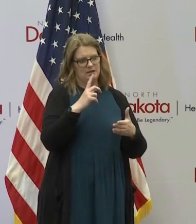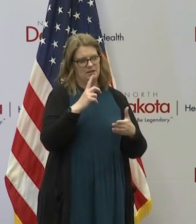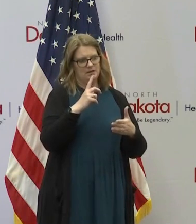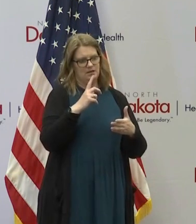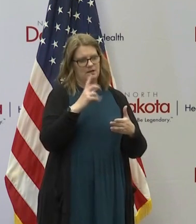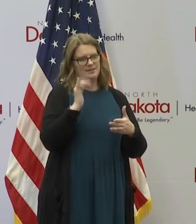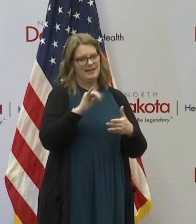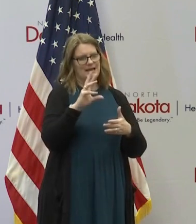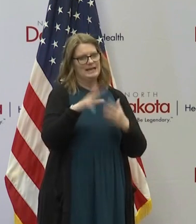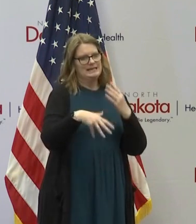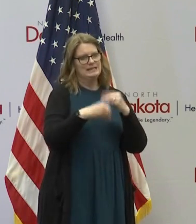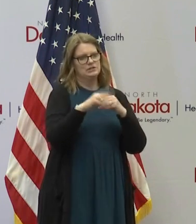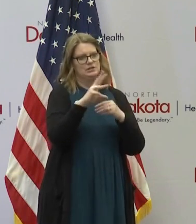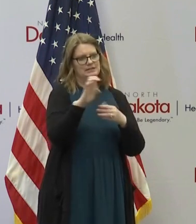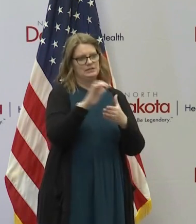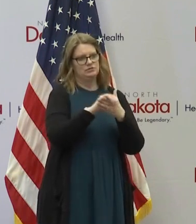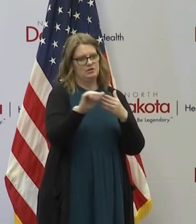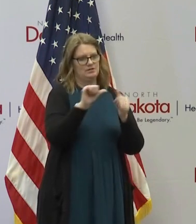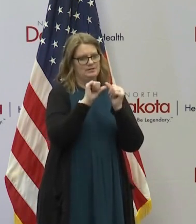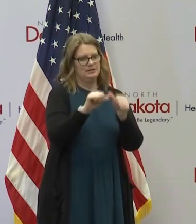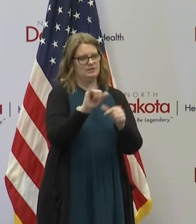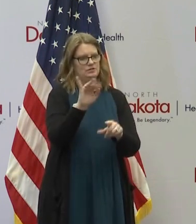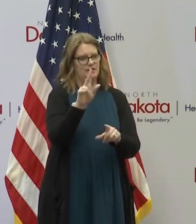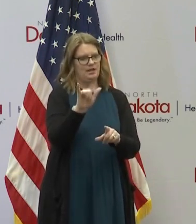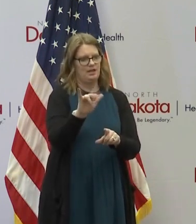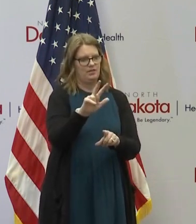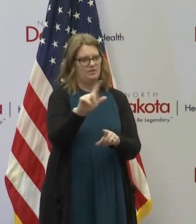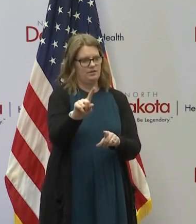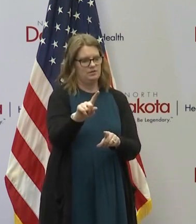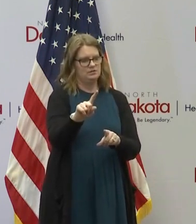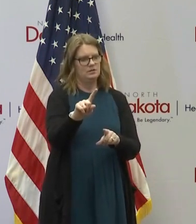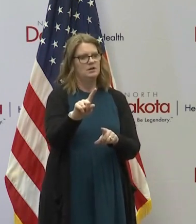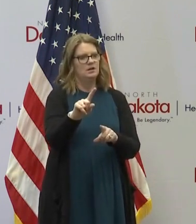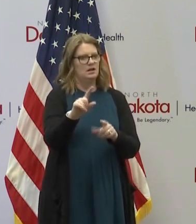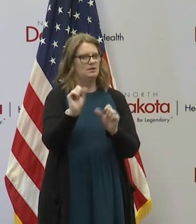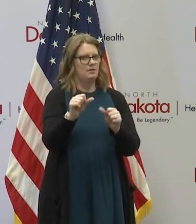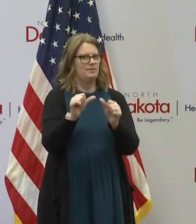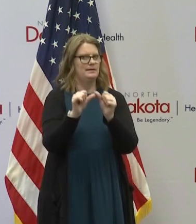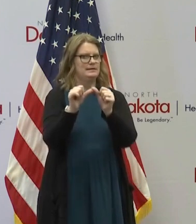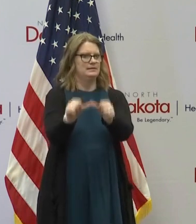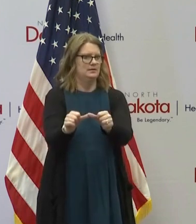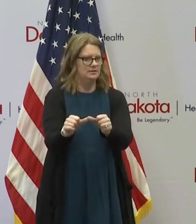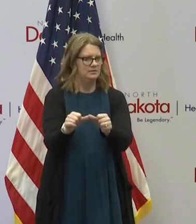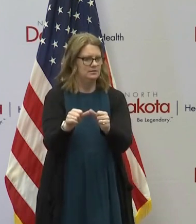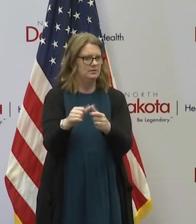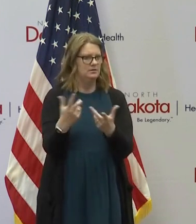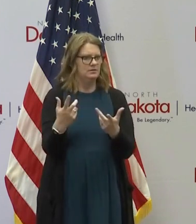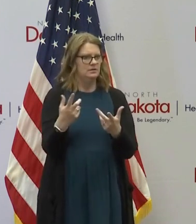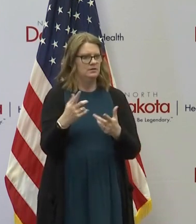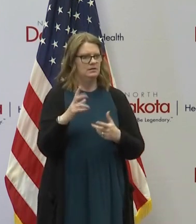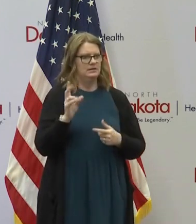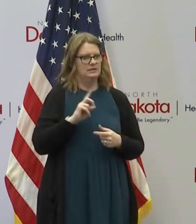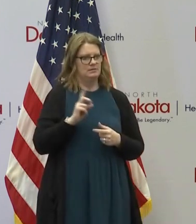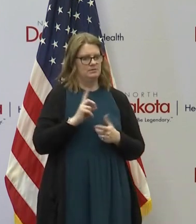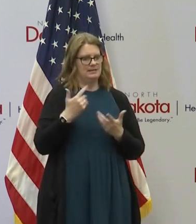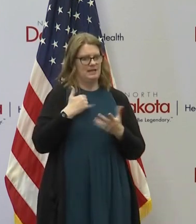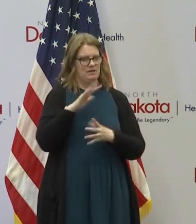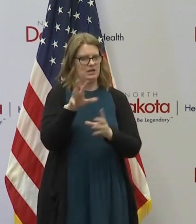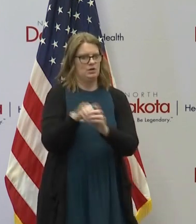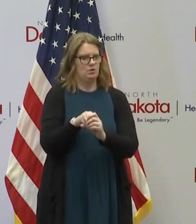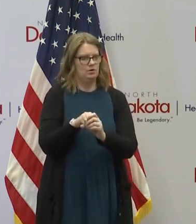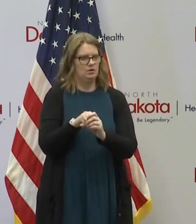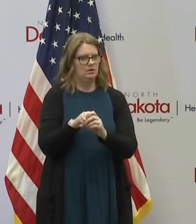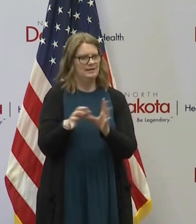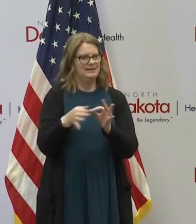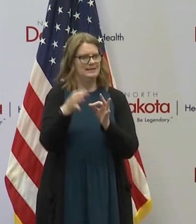goes till July 31st, but most likely will be extended as a compromise in whatever next stimulus package is, because the Democrats already have it in their